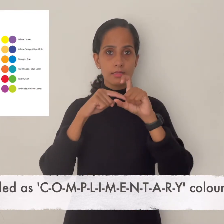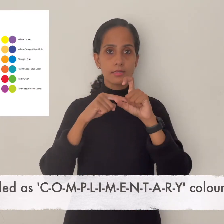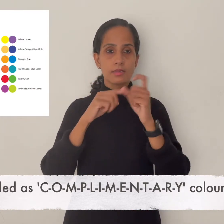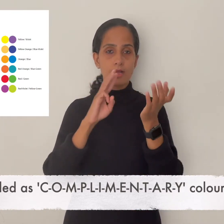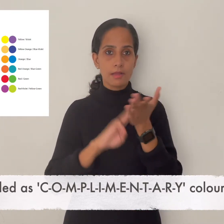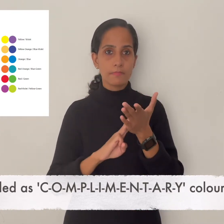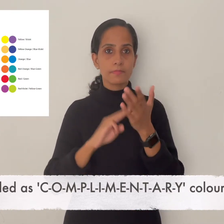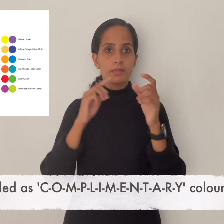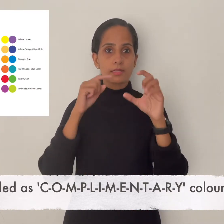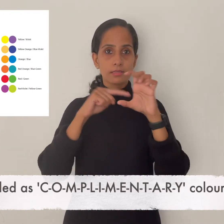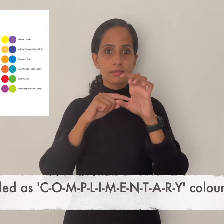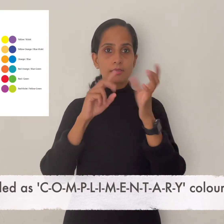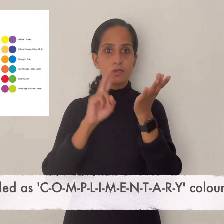colors.